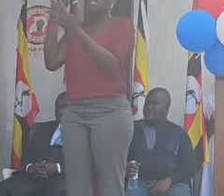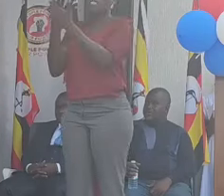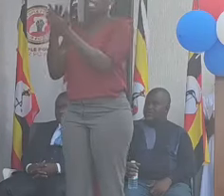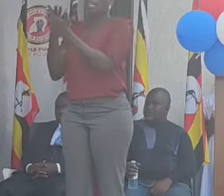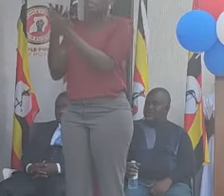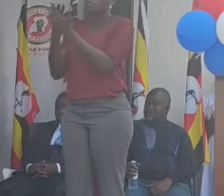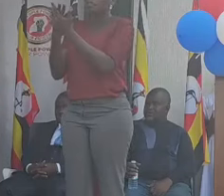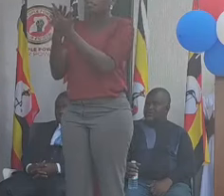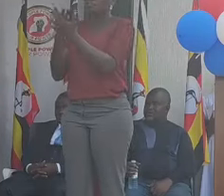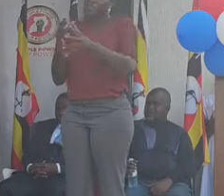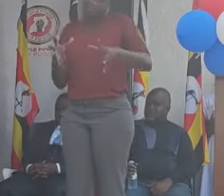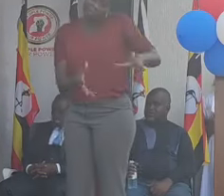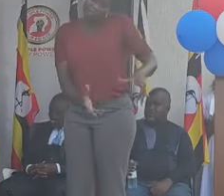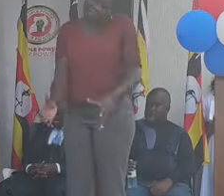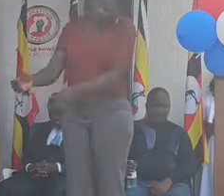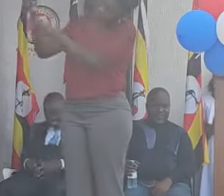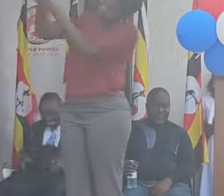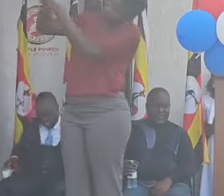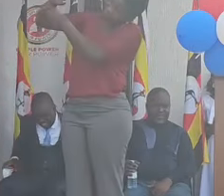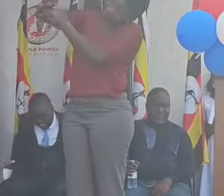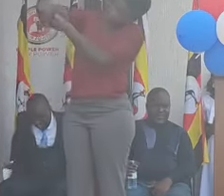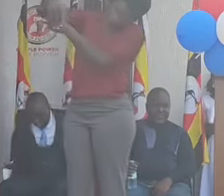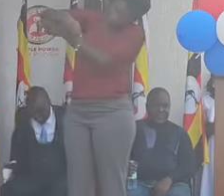gawakuwani semida.